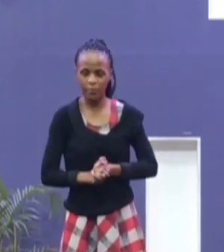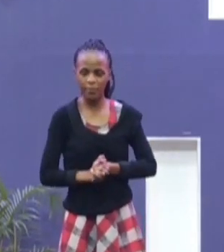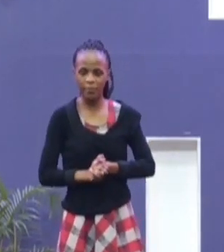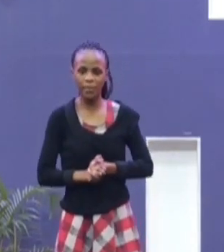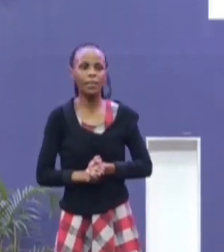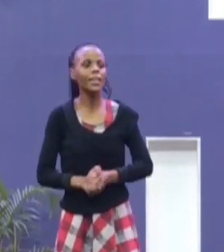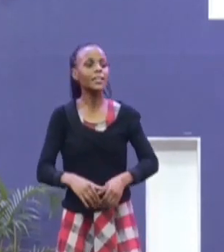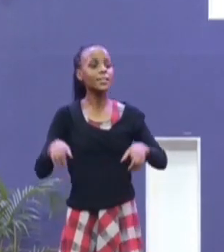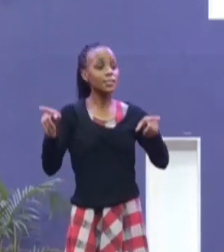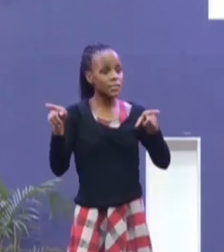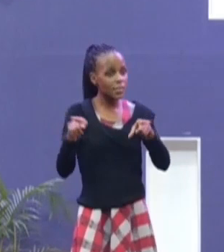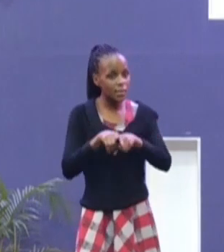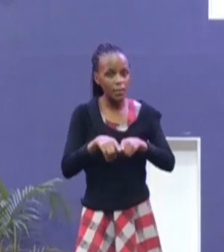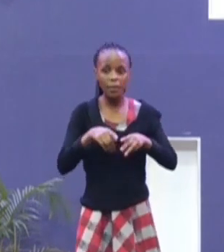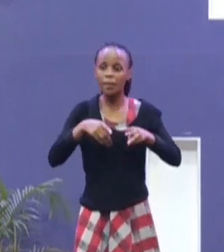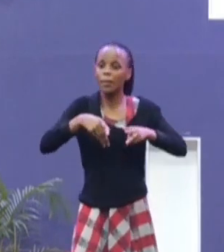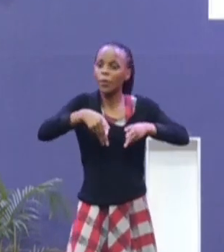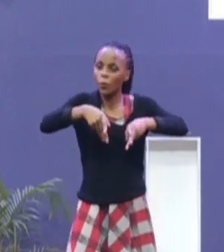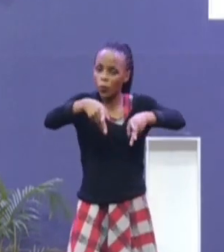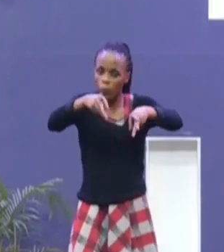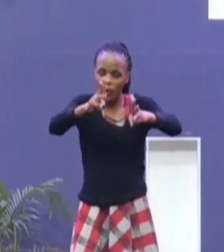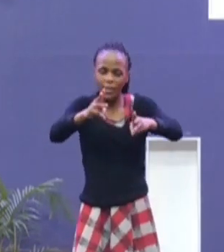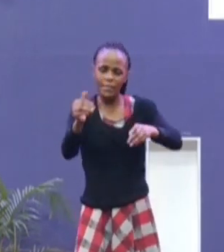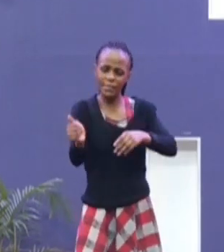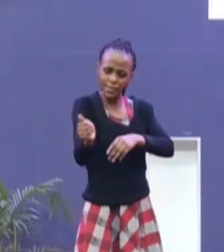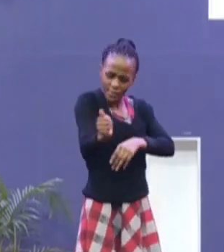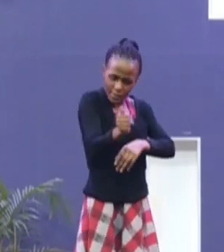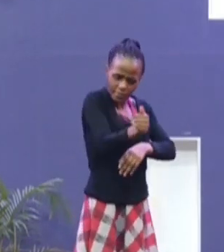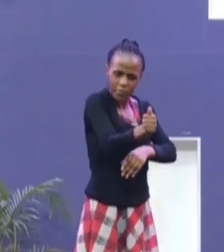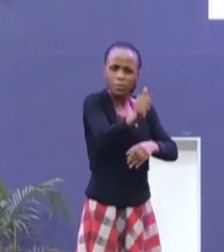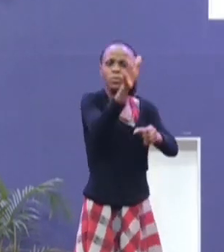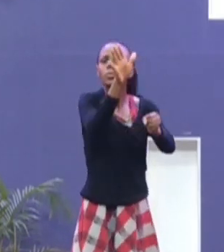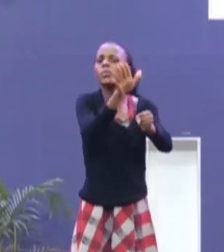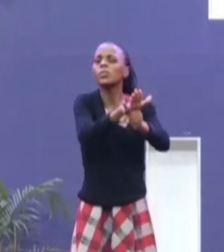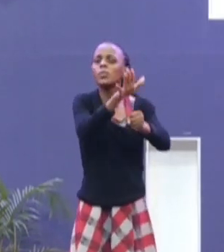nga enkola eyo esimbibwa nnyo mu mirandira